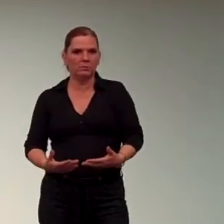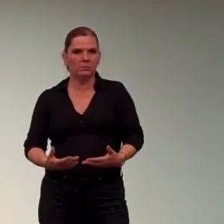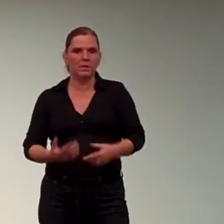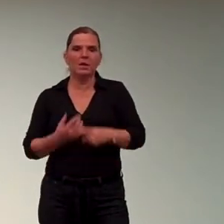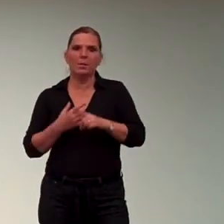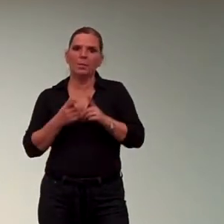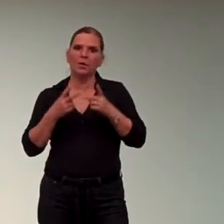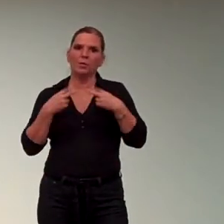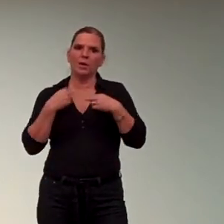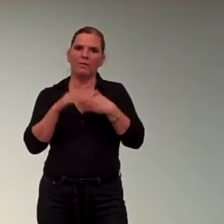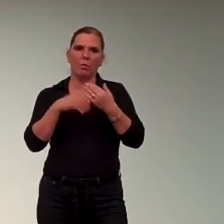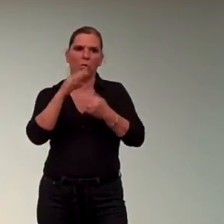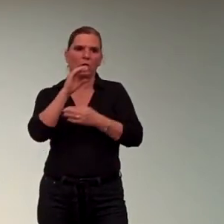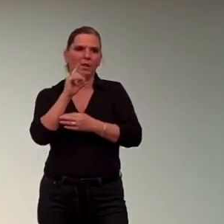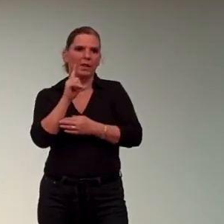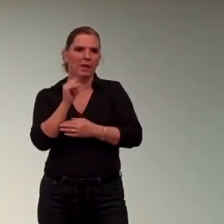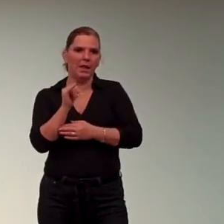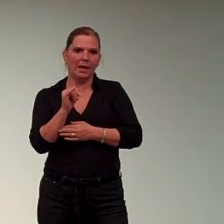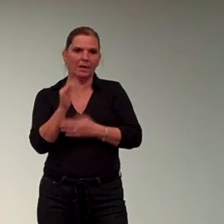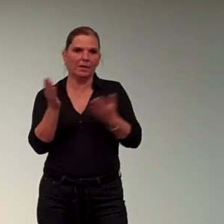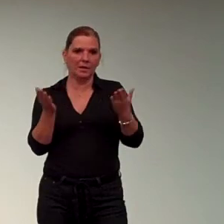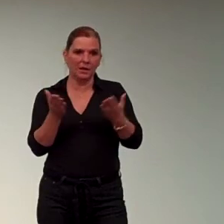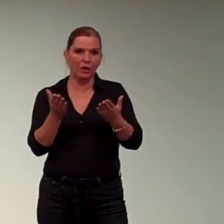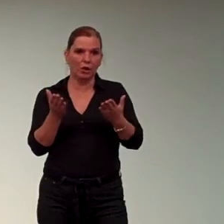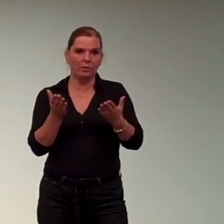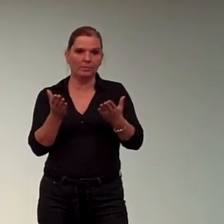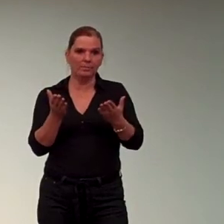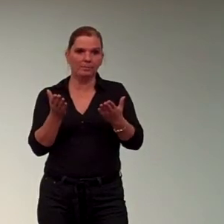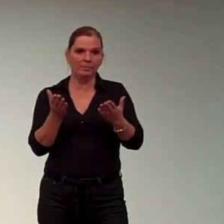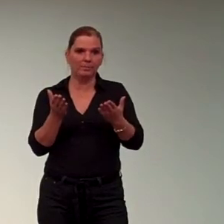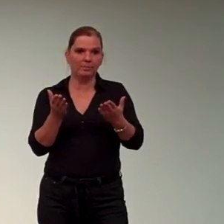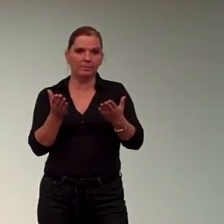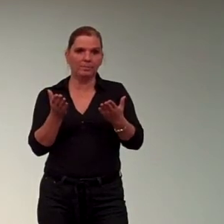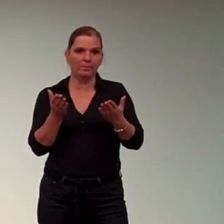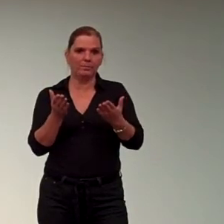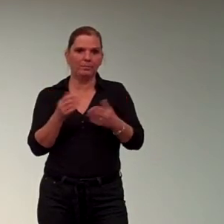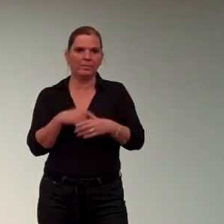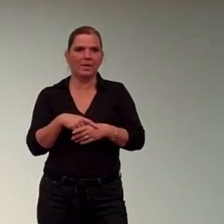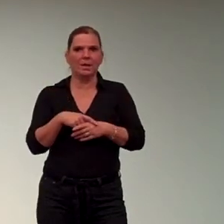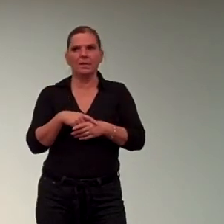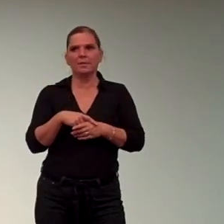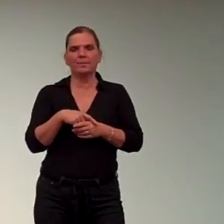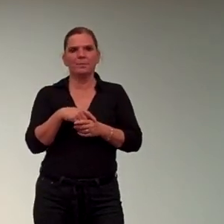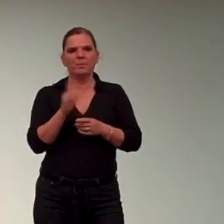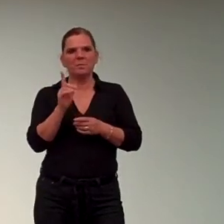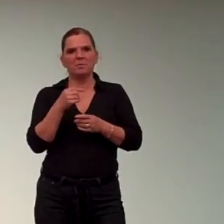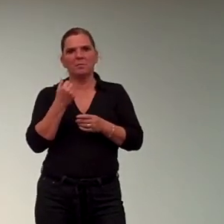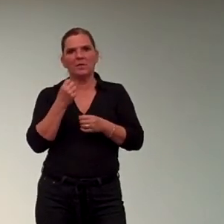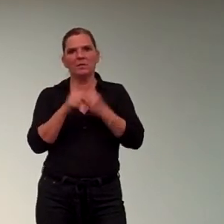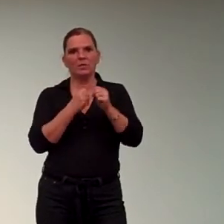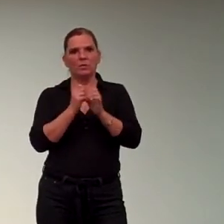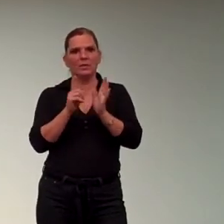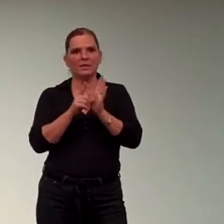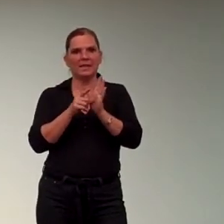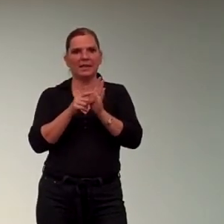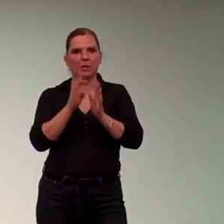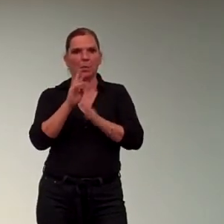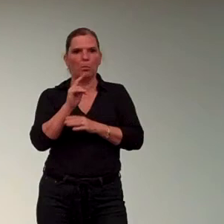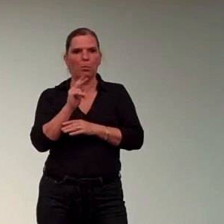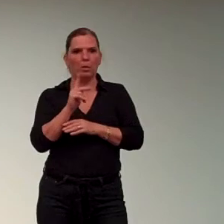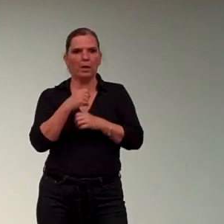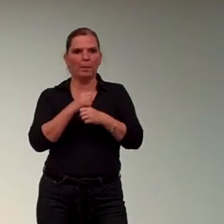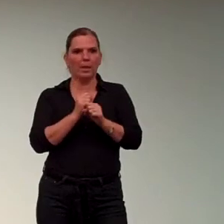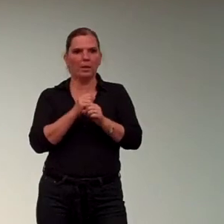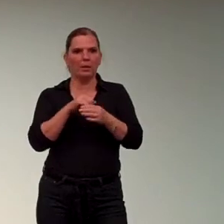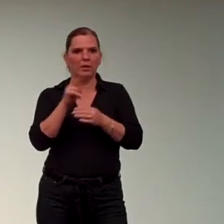But you have all the clay right here. In fact, a little while later, one of the biggest brick